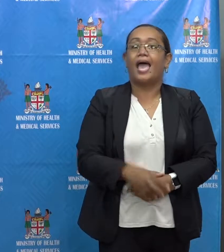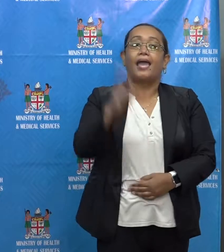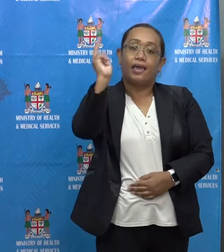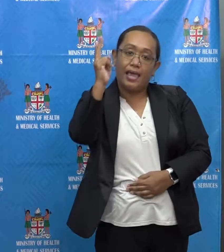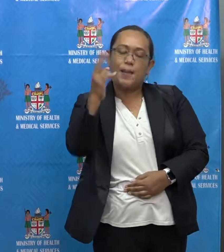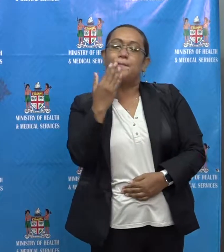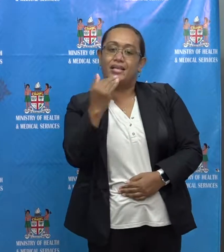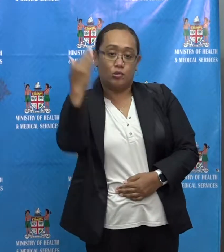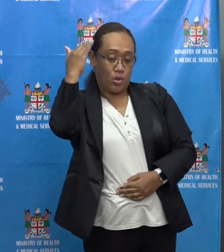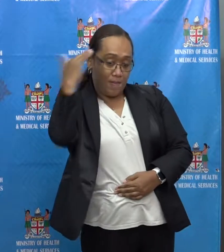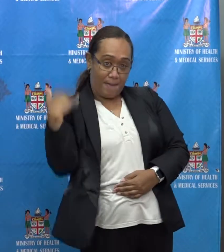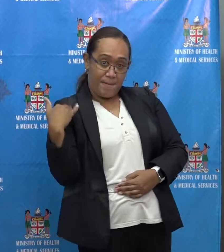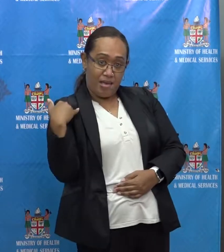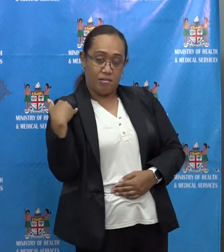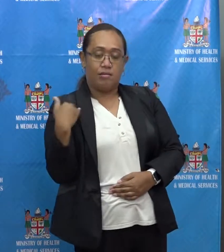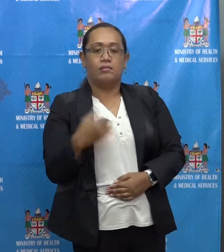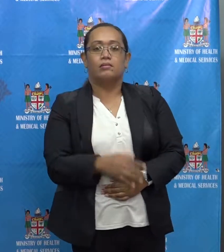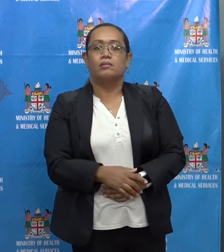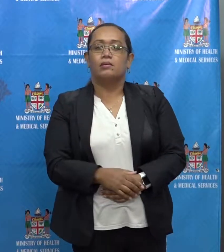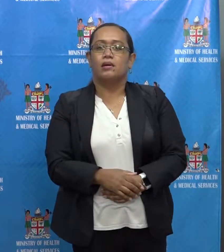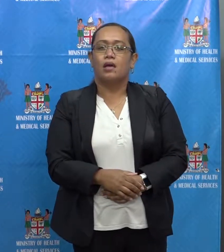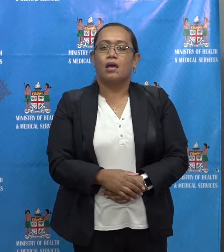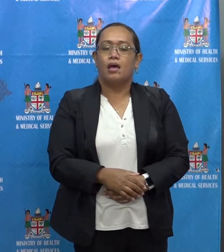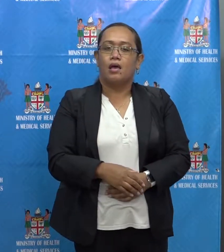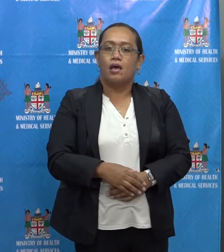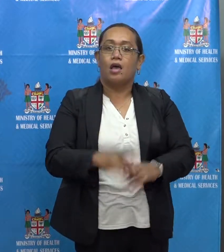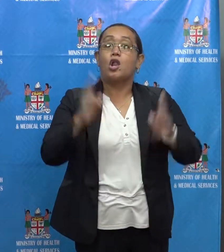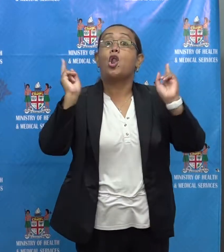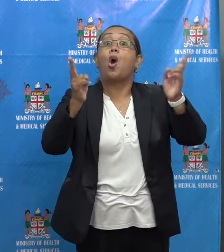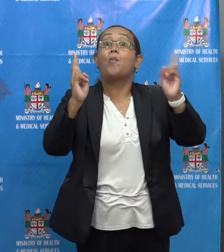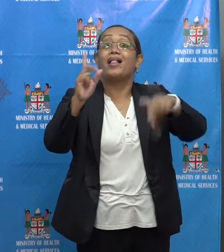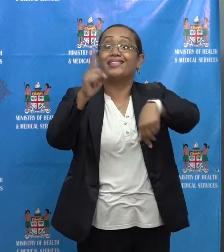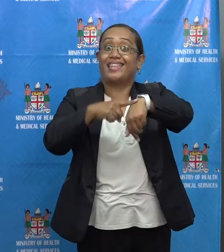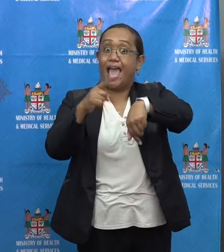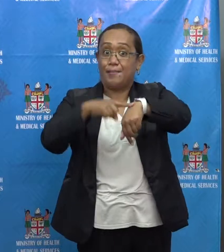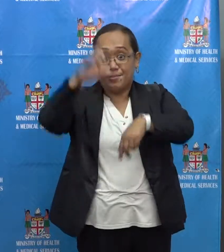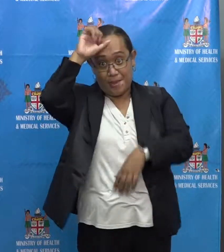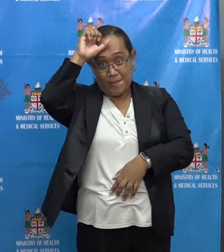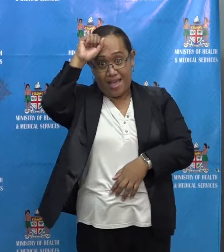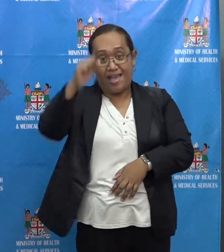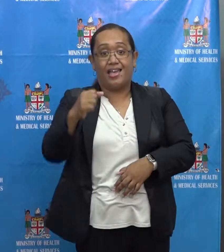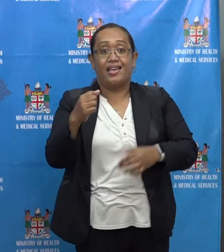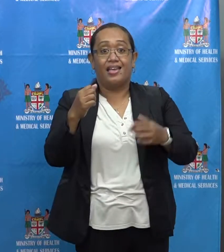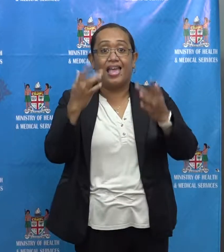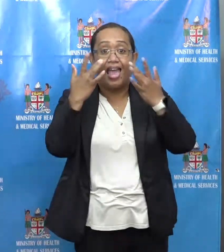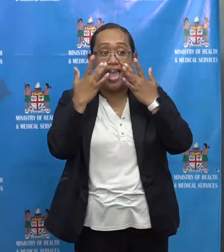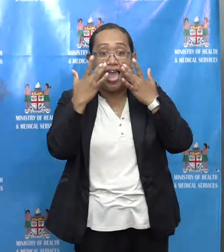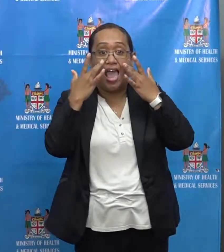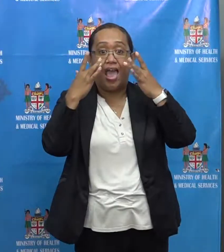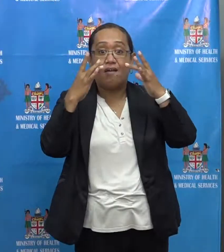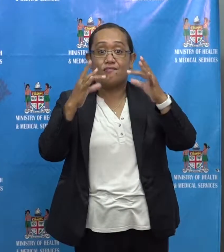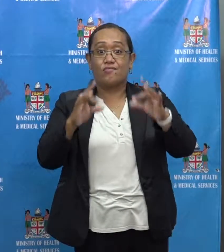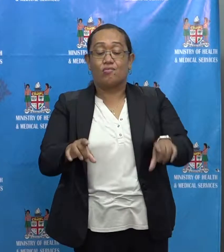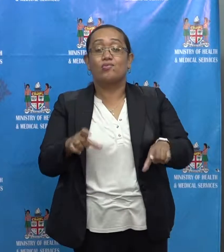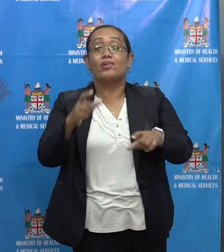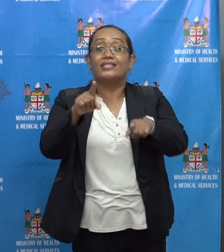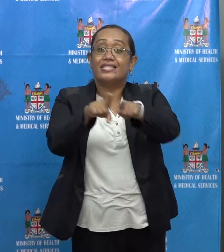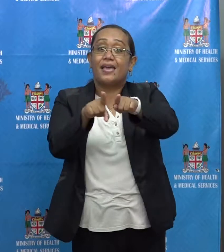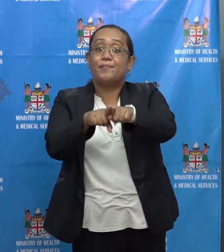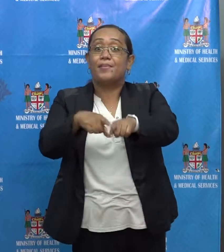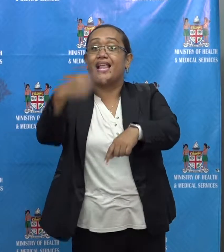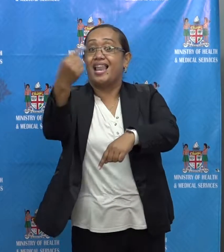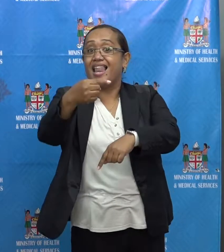Again, please remember that the normal curfew hours from 11 p.m. to 4 a.m. is still in